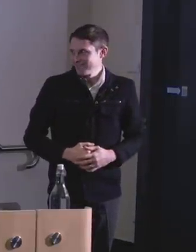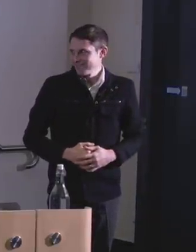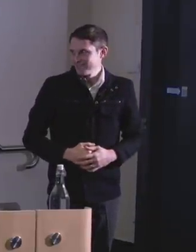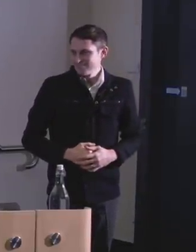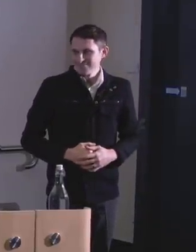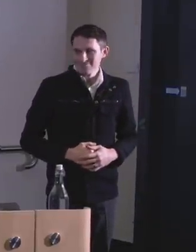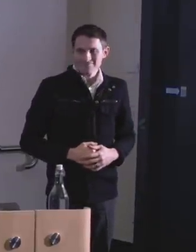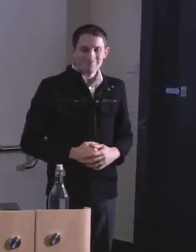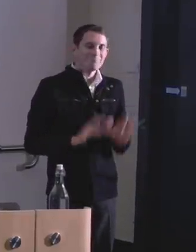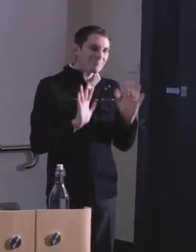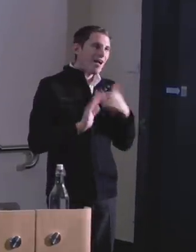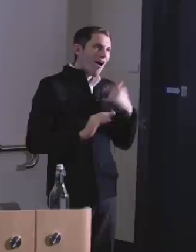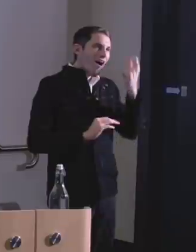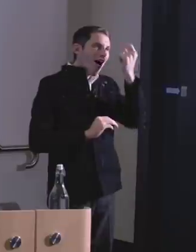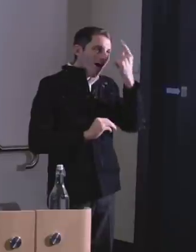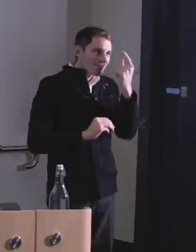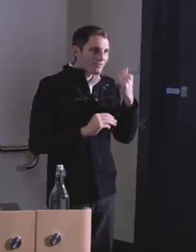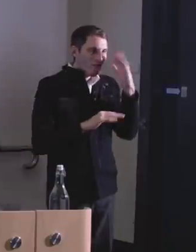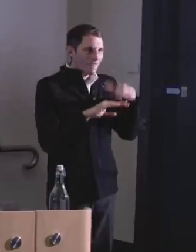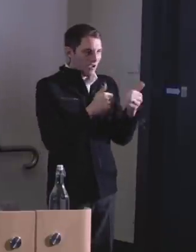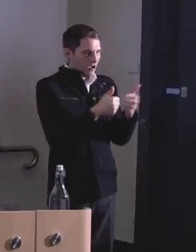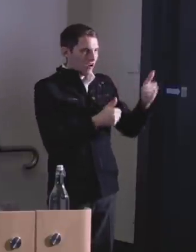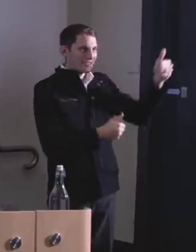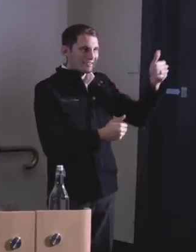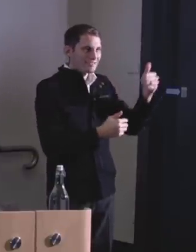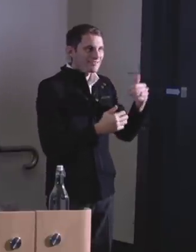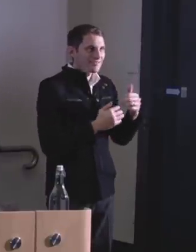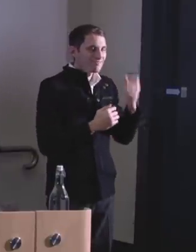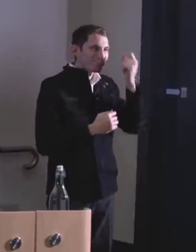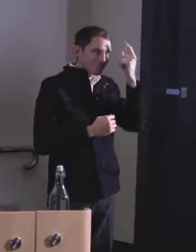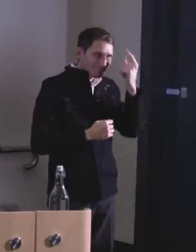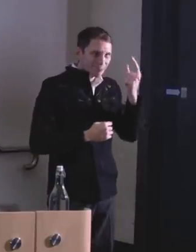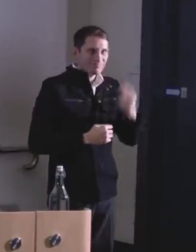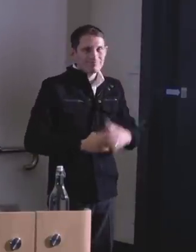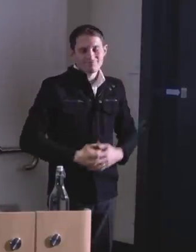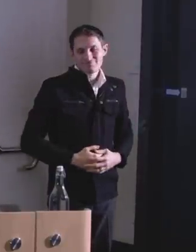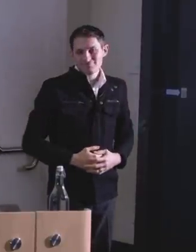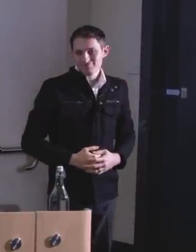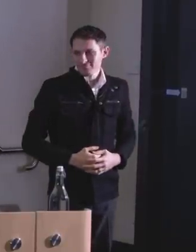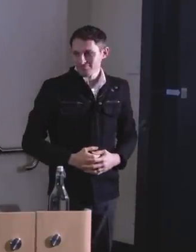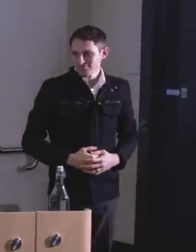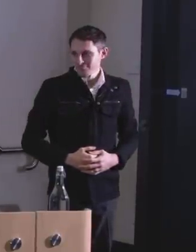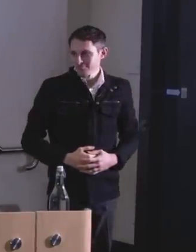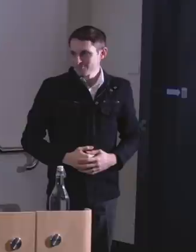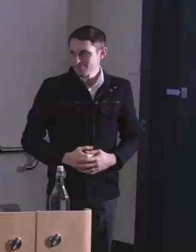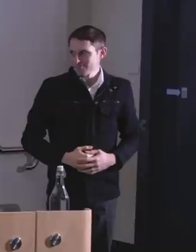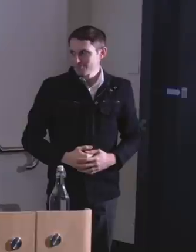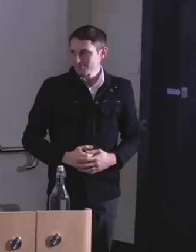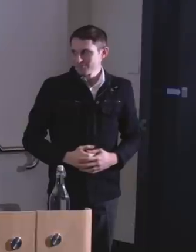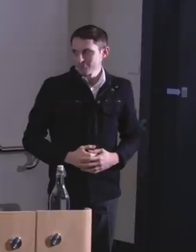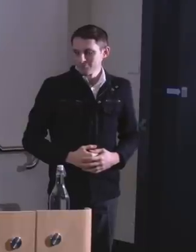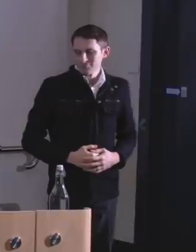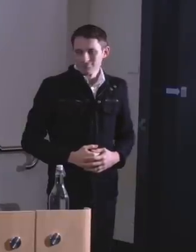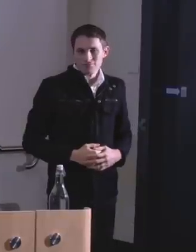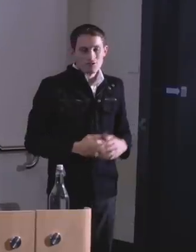But I understand that. You know, it's the hierarchy, it's the ranking. But once again, in a